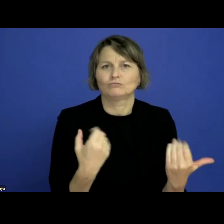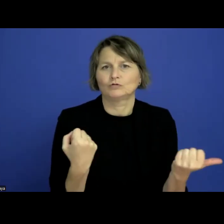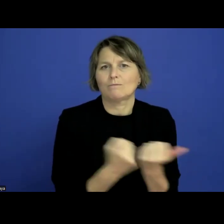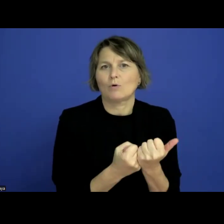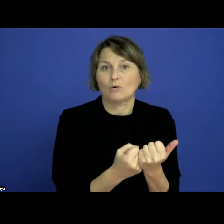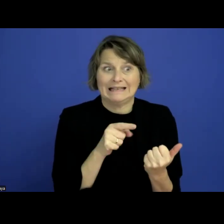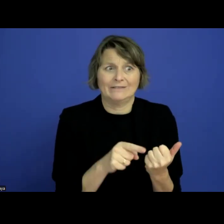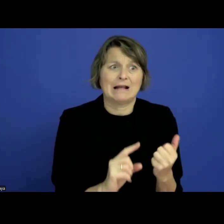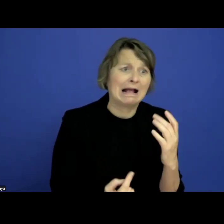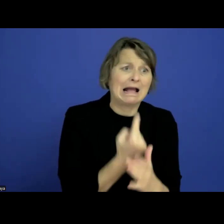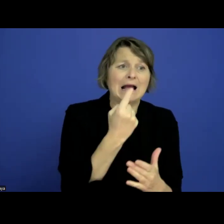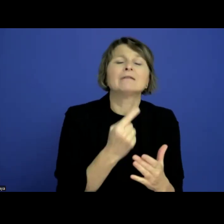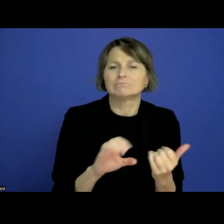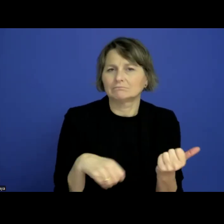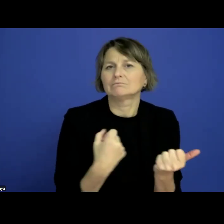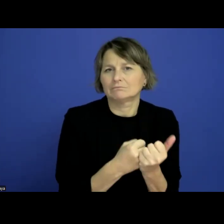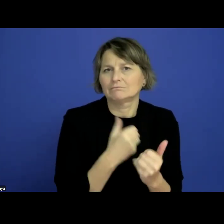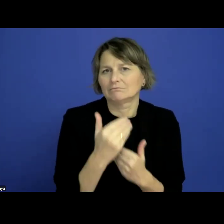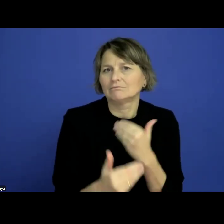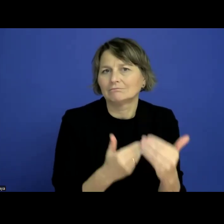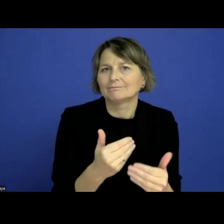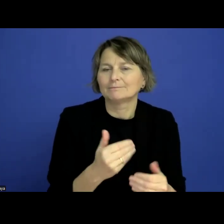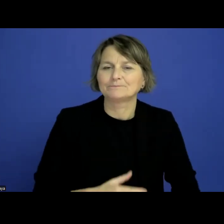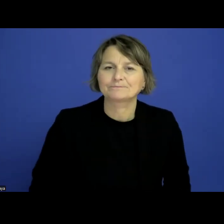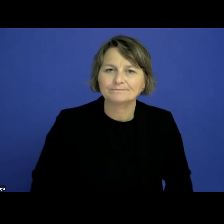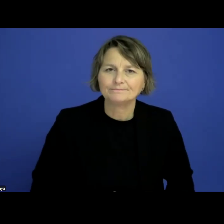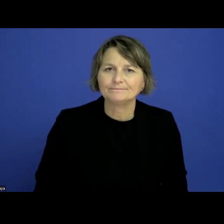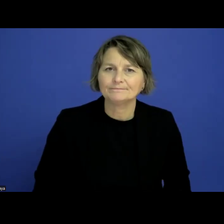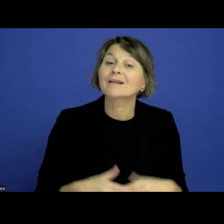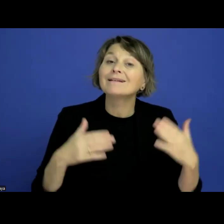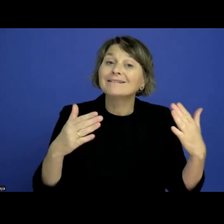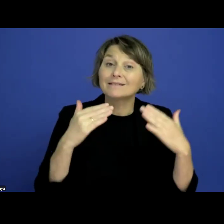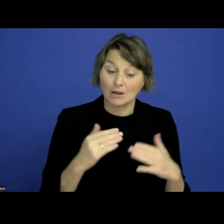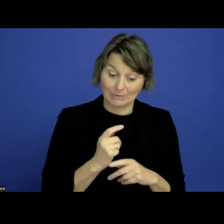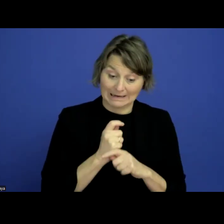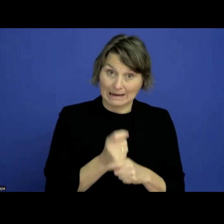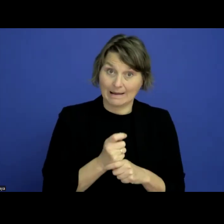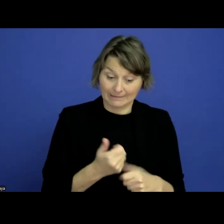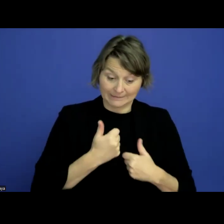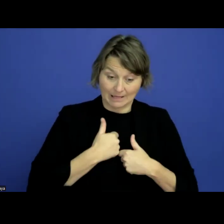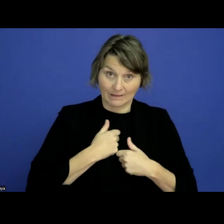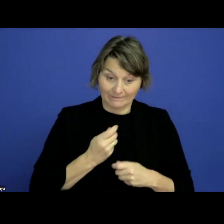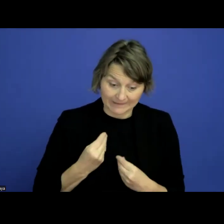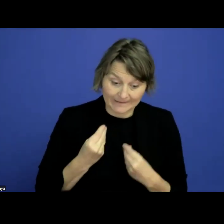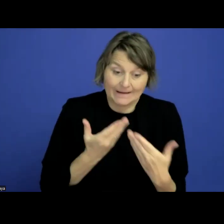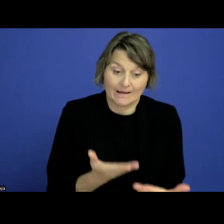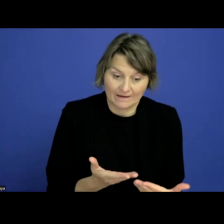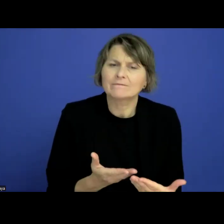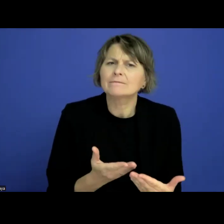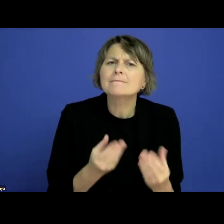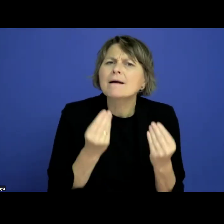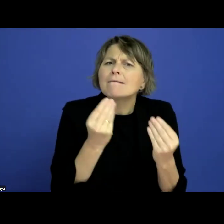Now, when it comes to the topic of caregiver support, we have implemented